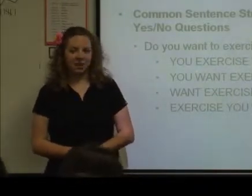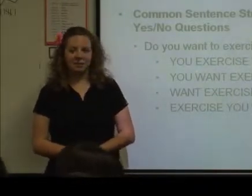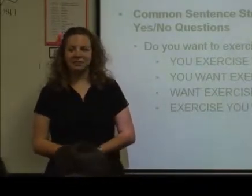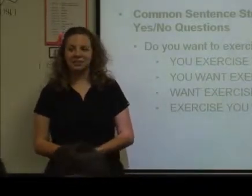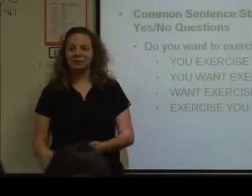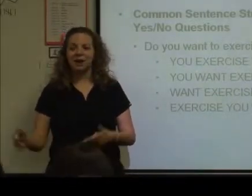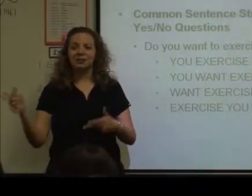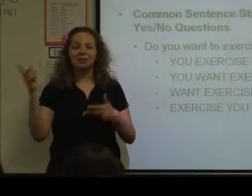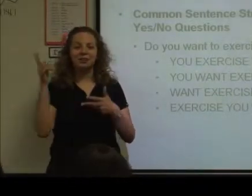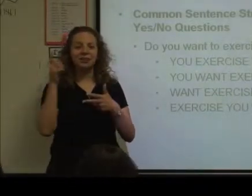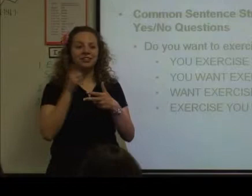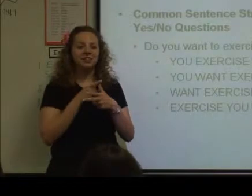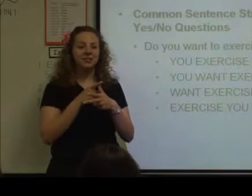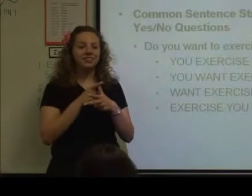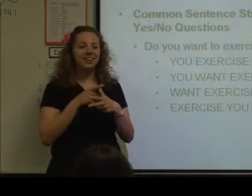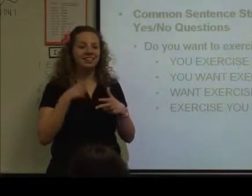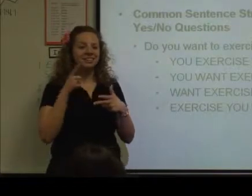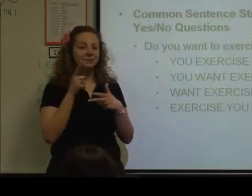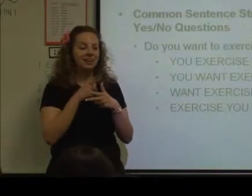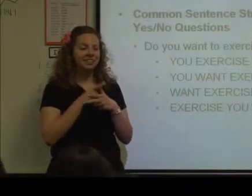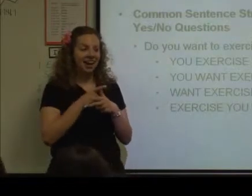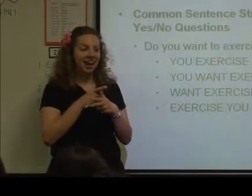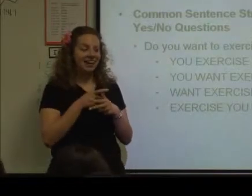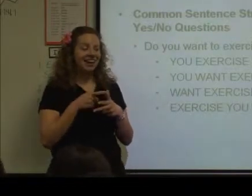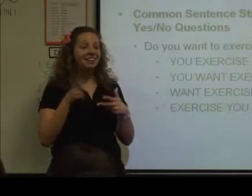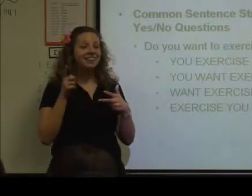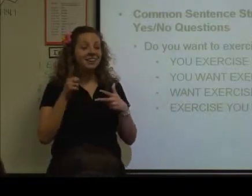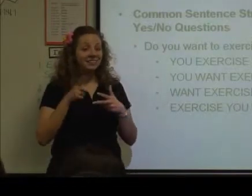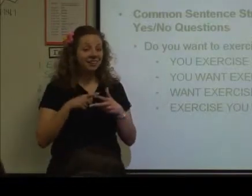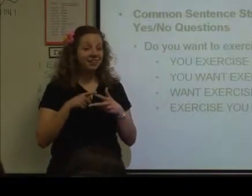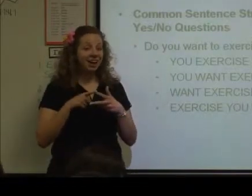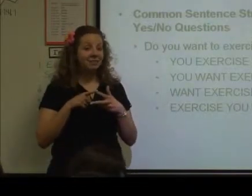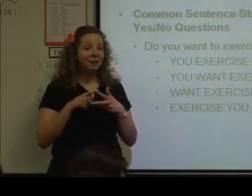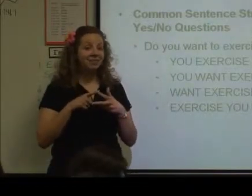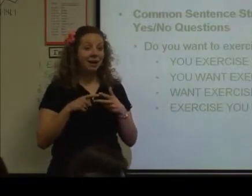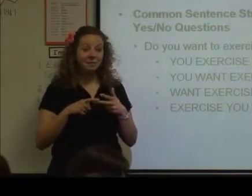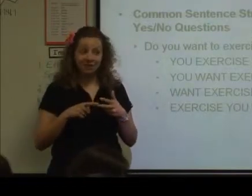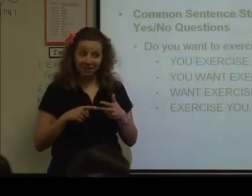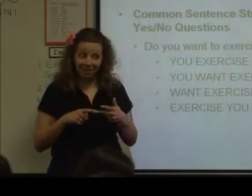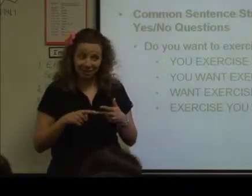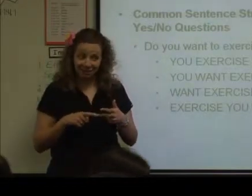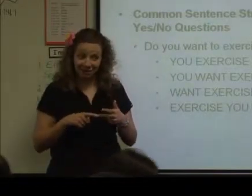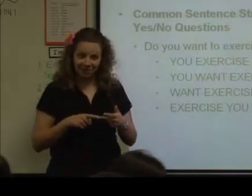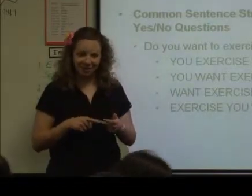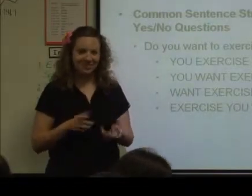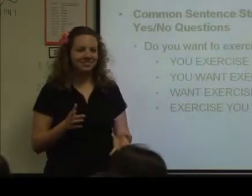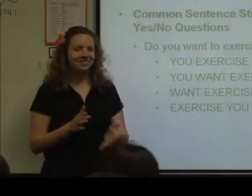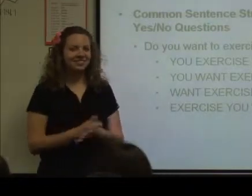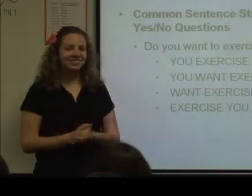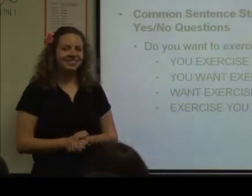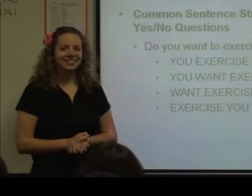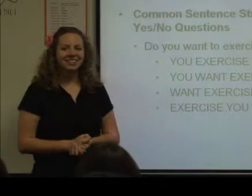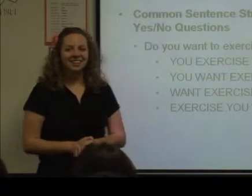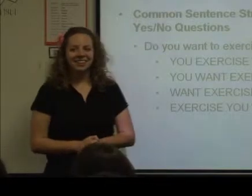Now make sure your partner's doing the 3 things. They're making the eye gaze, they have their eyebrows up, and they're leaning forward.